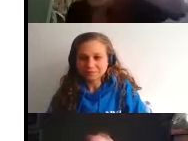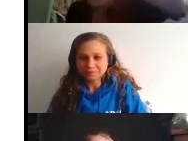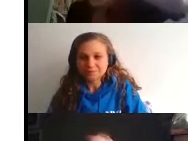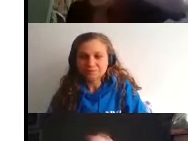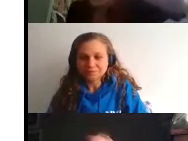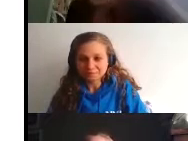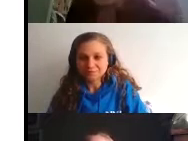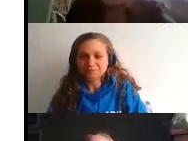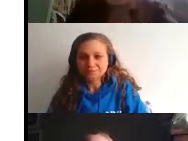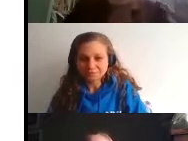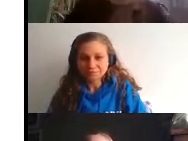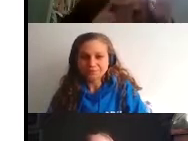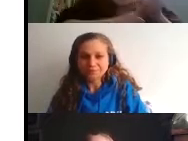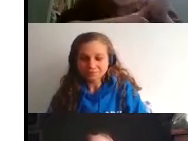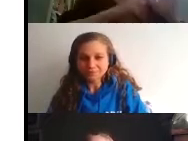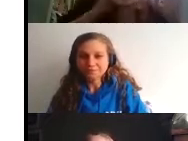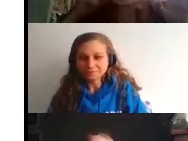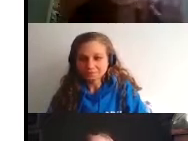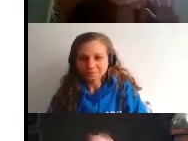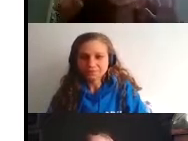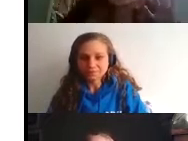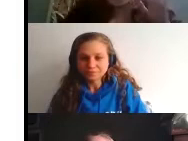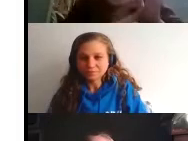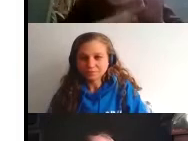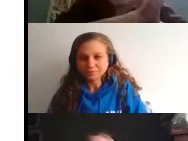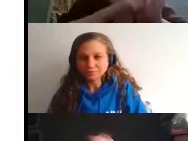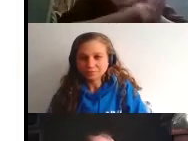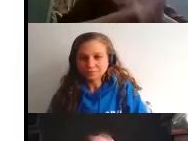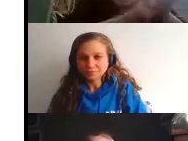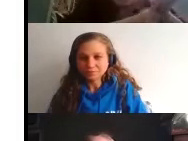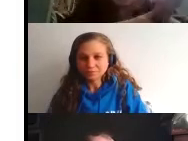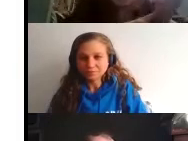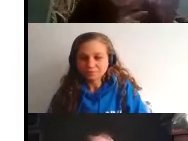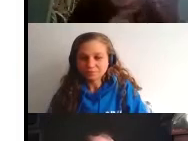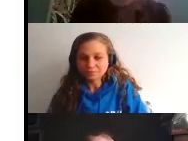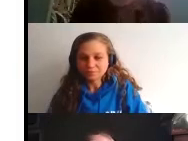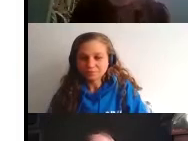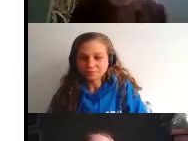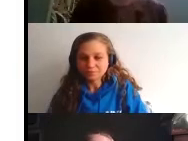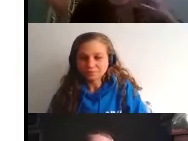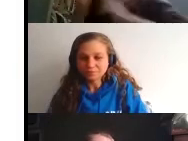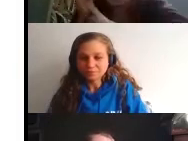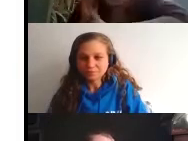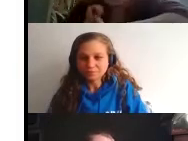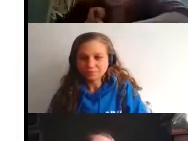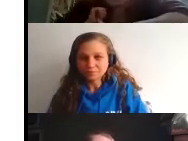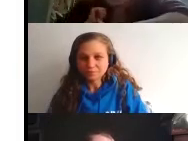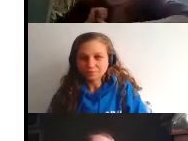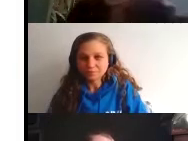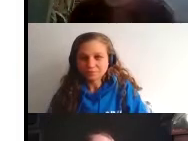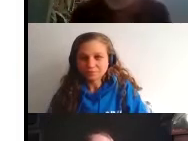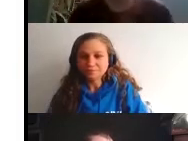canvas. So you're going to be using your paintbrush hand to like do it on your canvas hand, and if you're left-handed, it'll be the other way